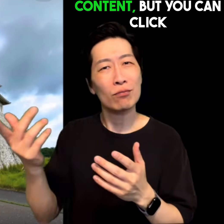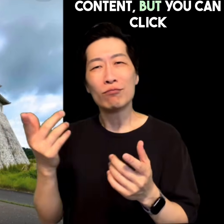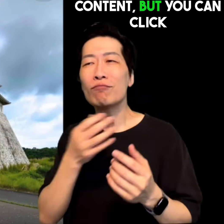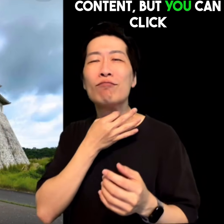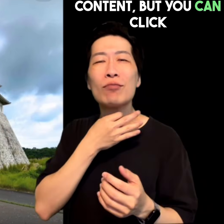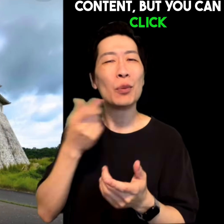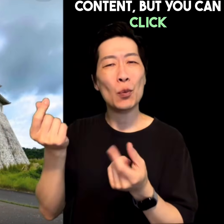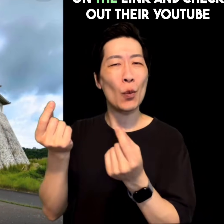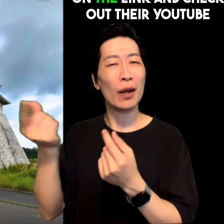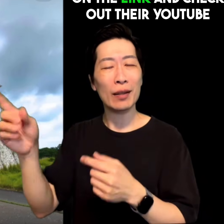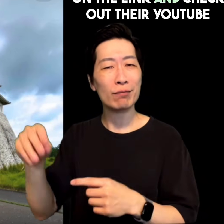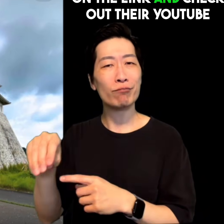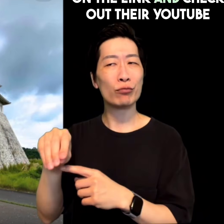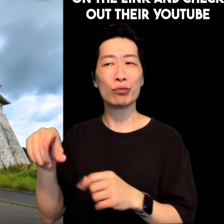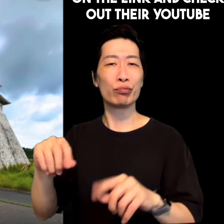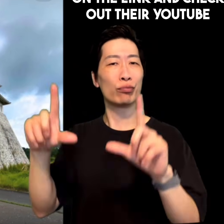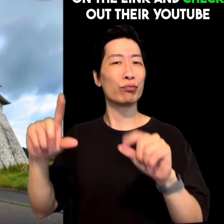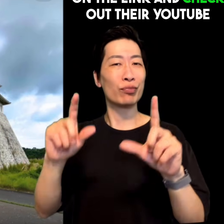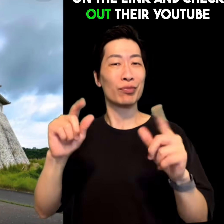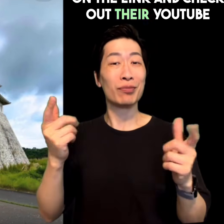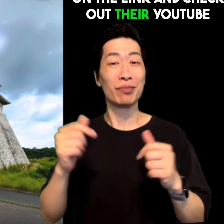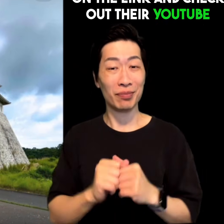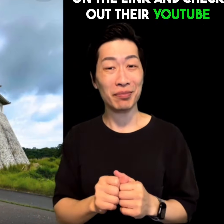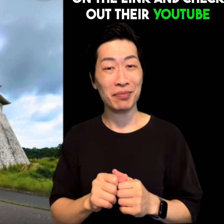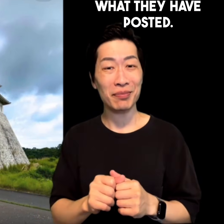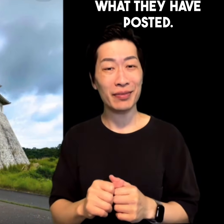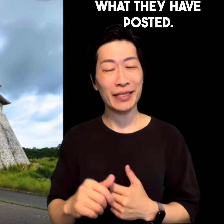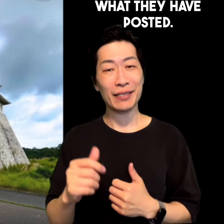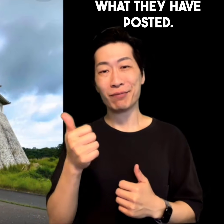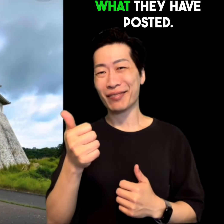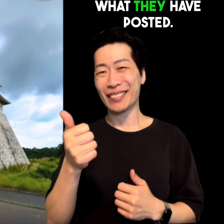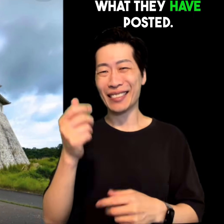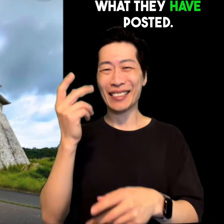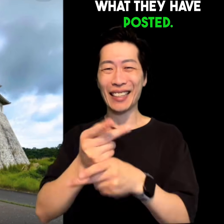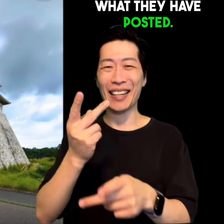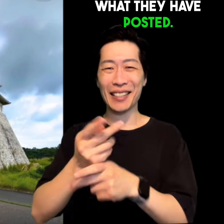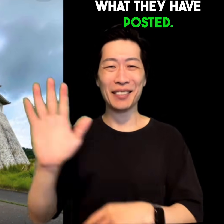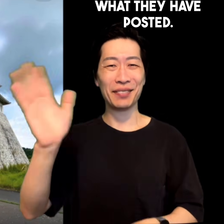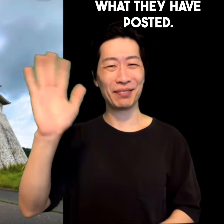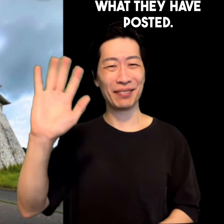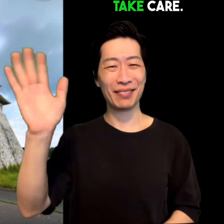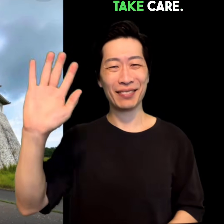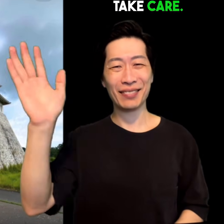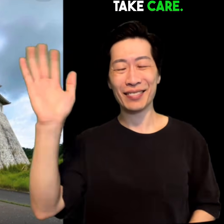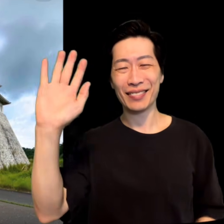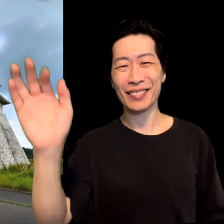more content, but you can click on the link and check out their YouTube channels and see what they have posted. Take care.